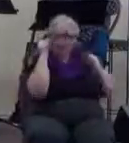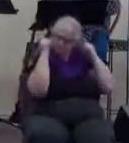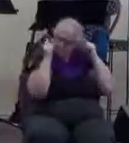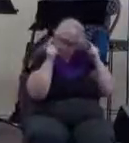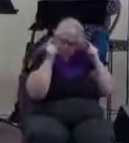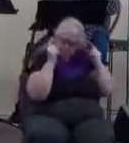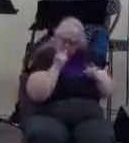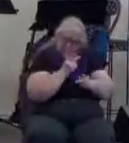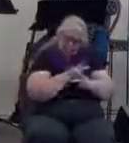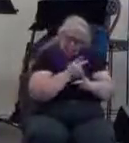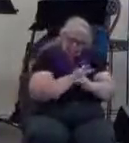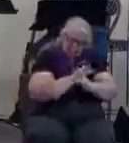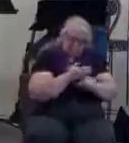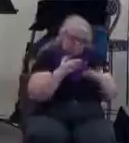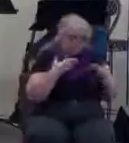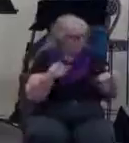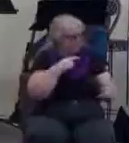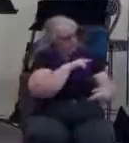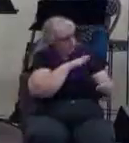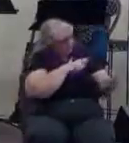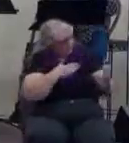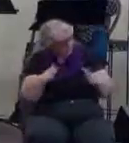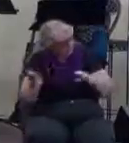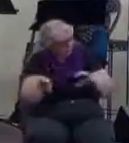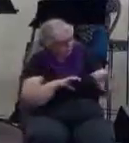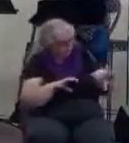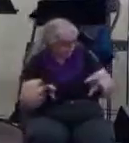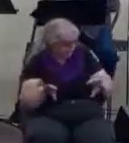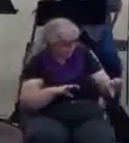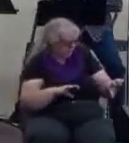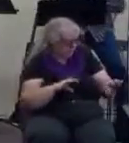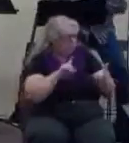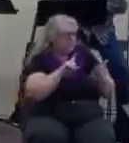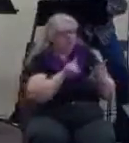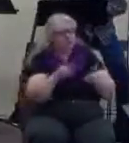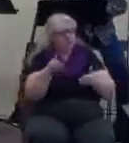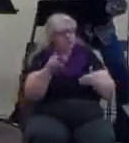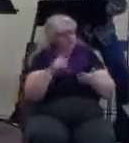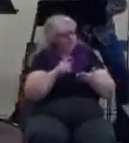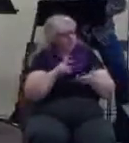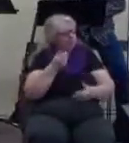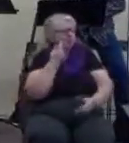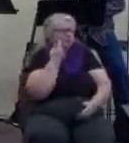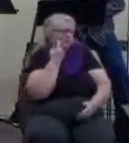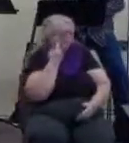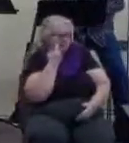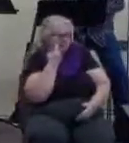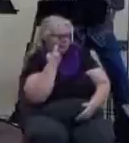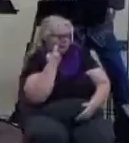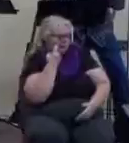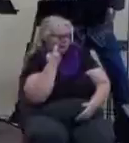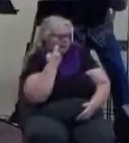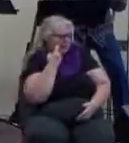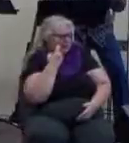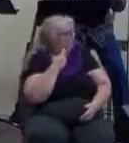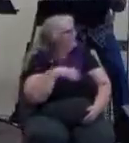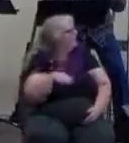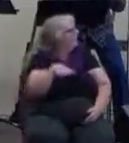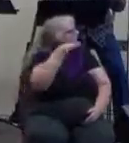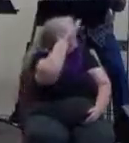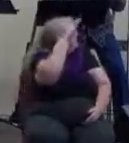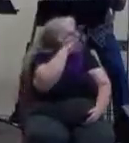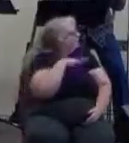carefully what you intend to do with these men. Some time ago, Theudas appeared claiming to